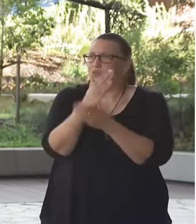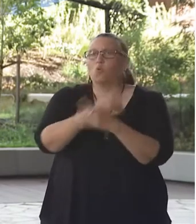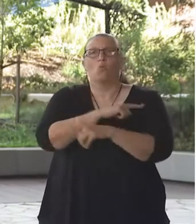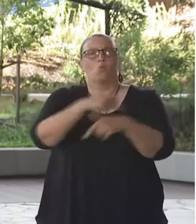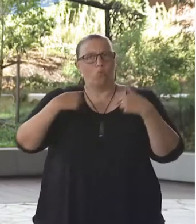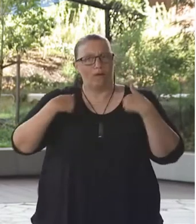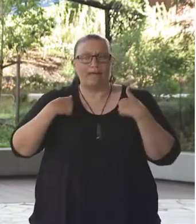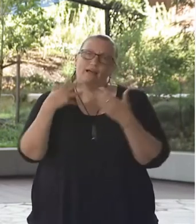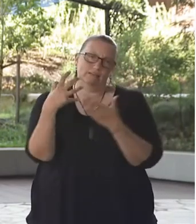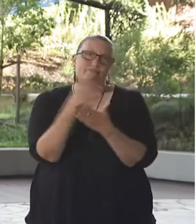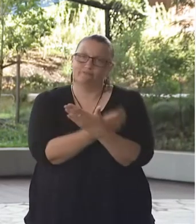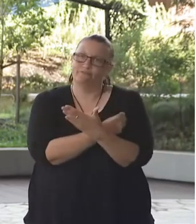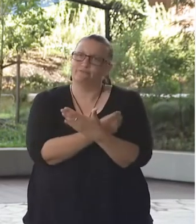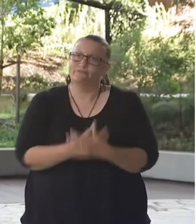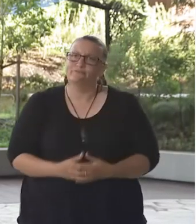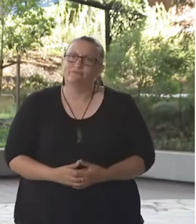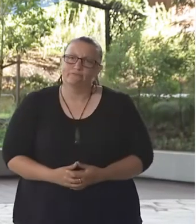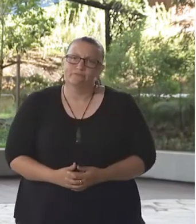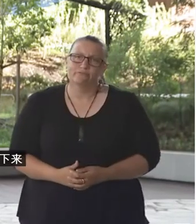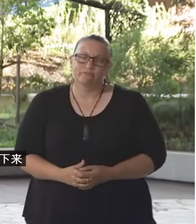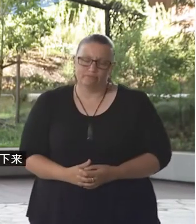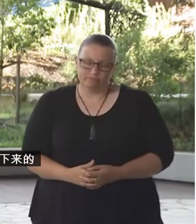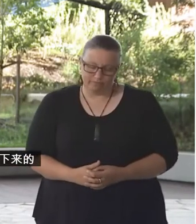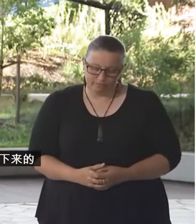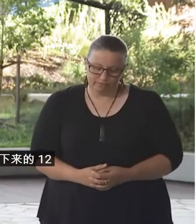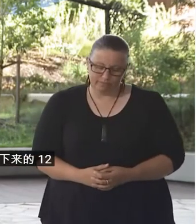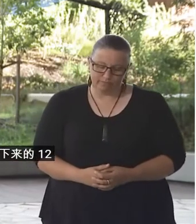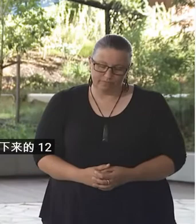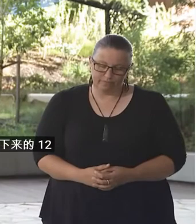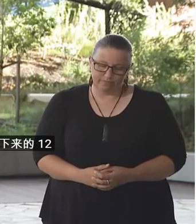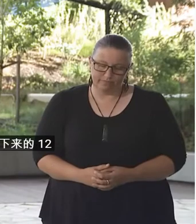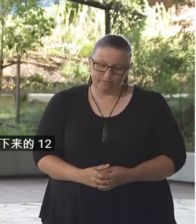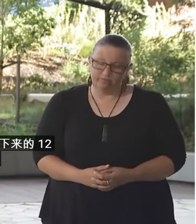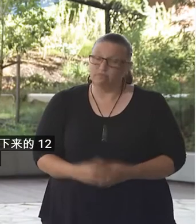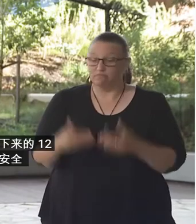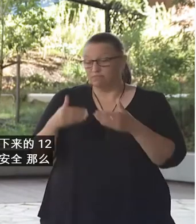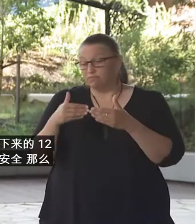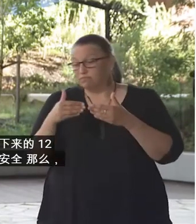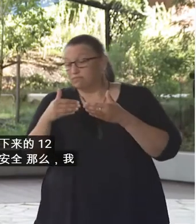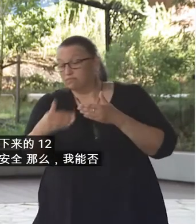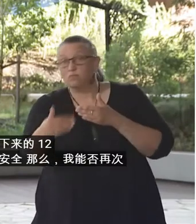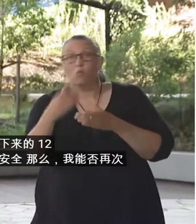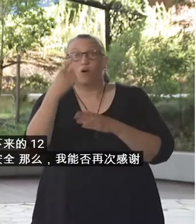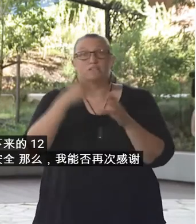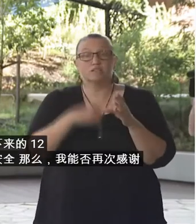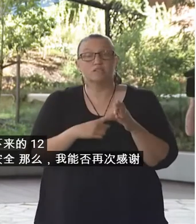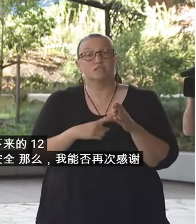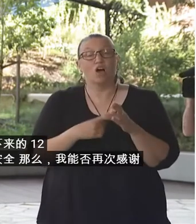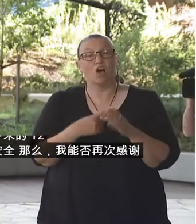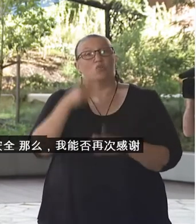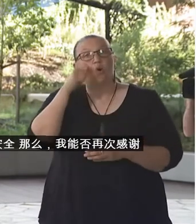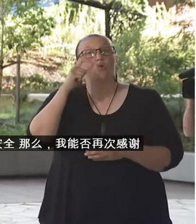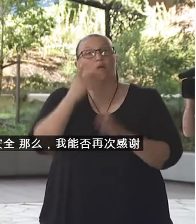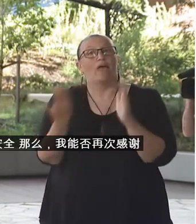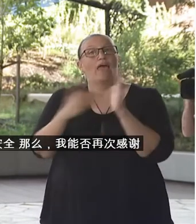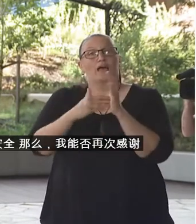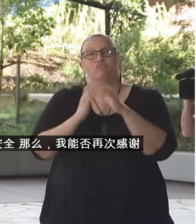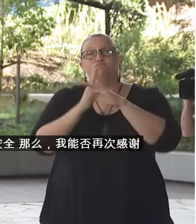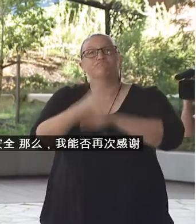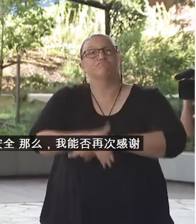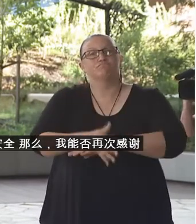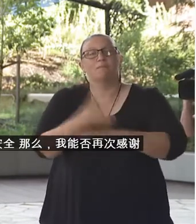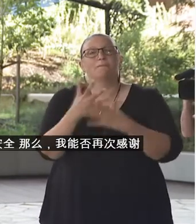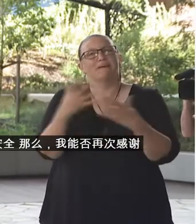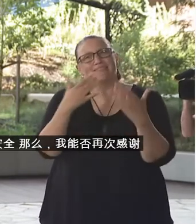just this period of time, but over the next 12 months as well. So once again, can I thank all our frontline